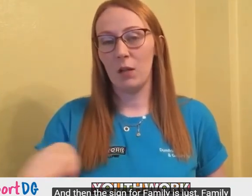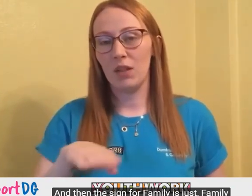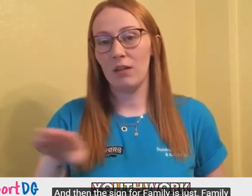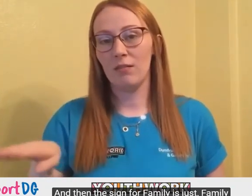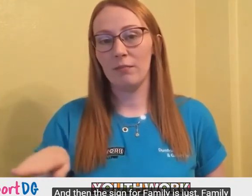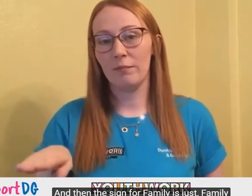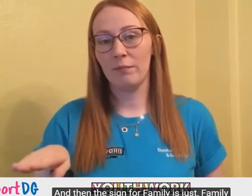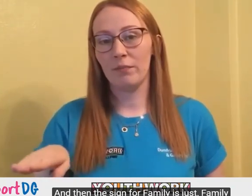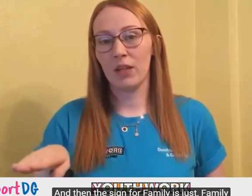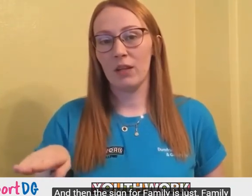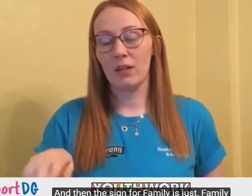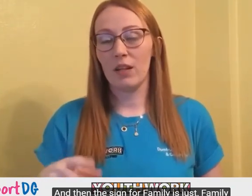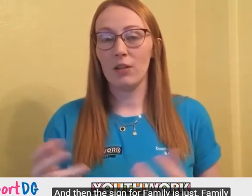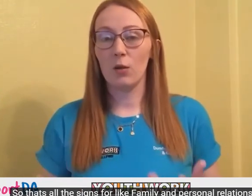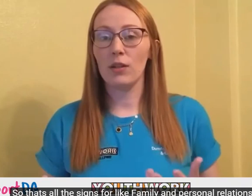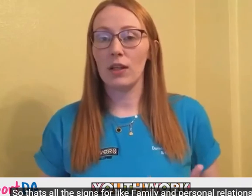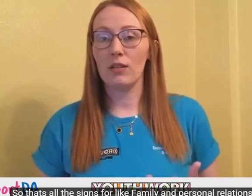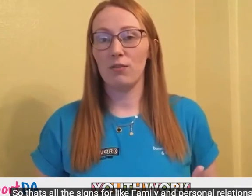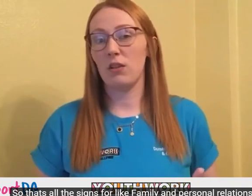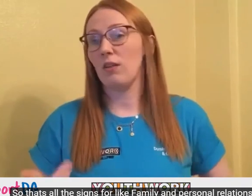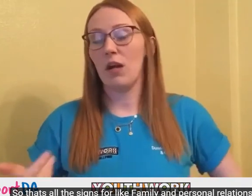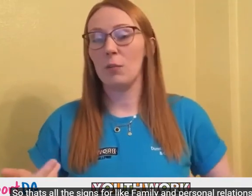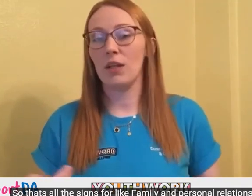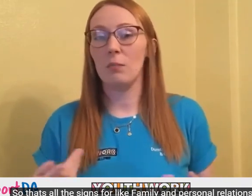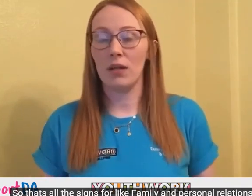Family. So that's all the signs for like family and personal